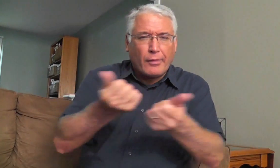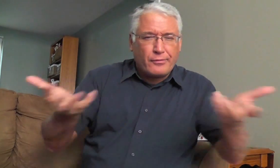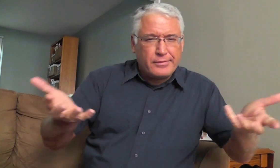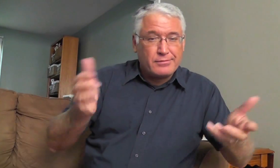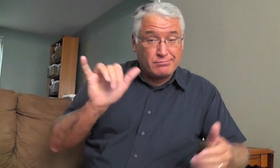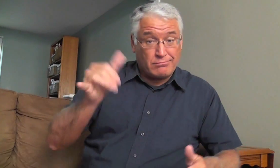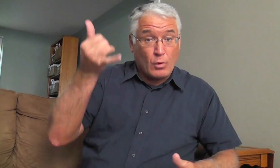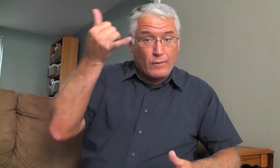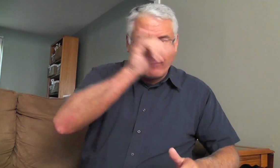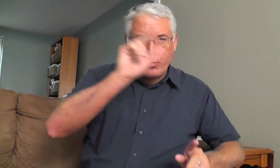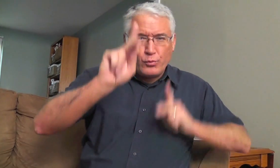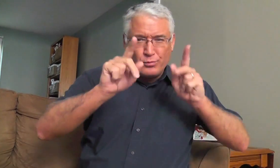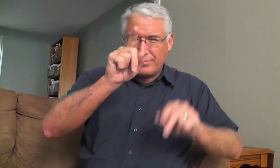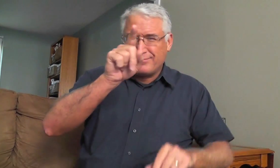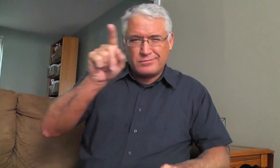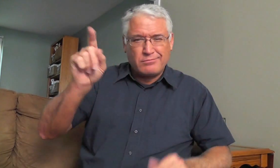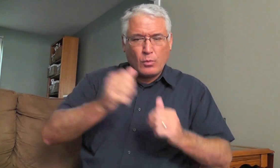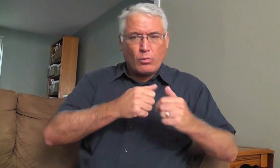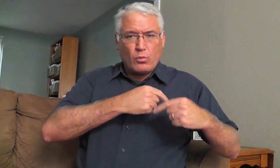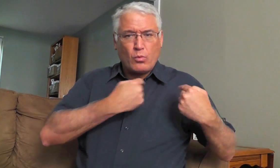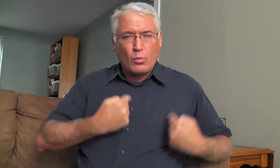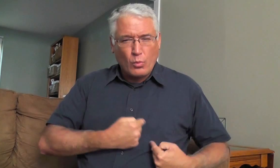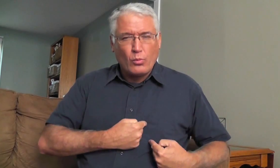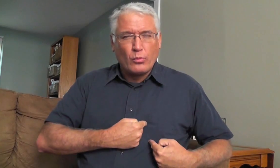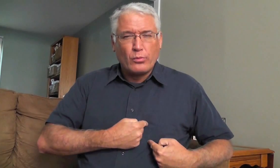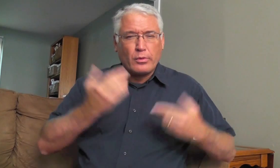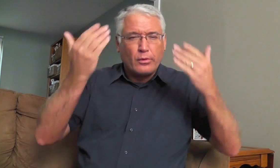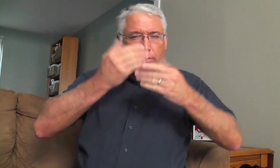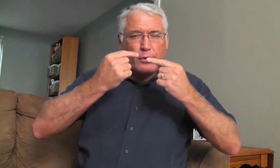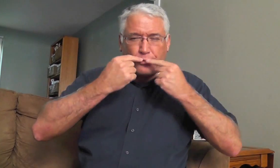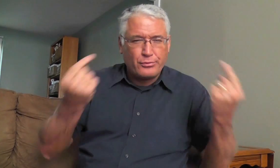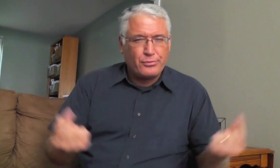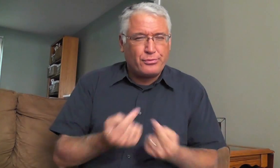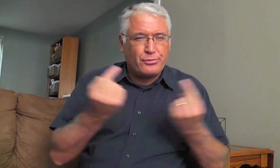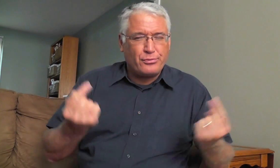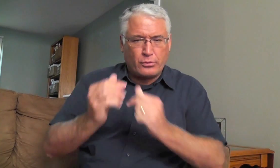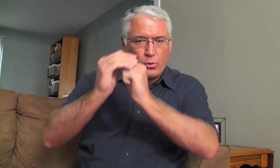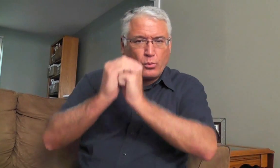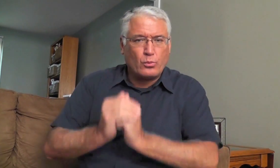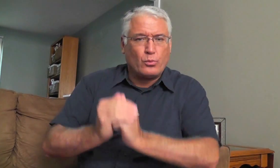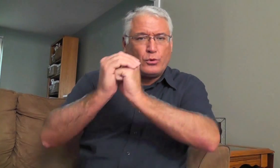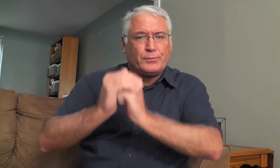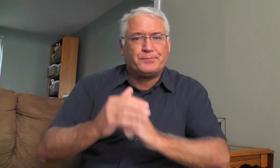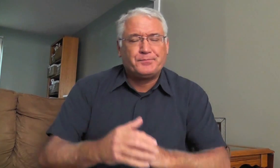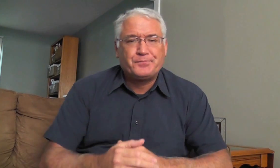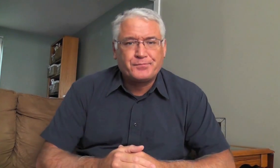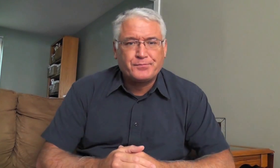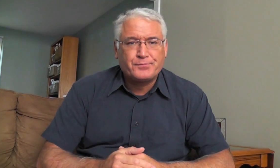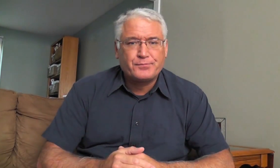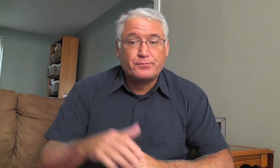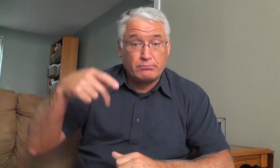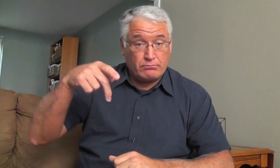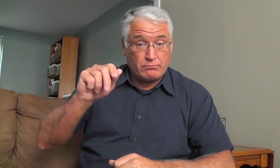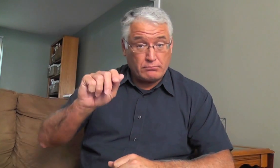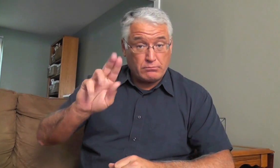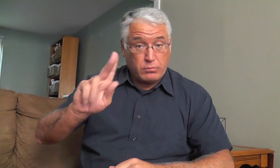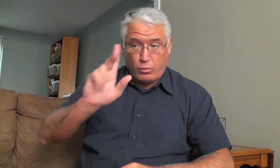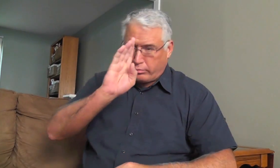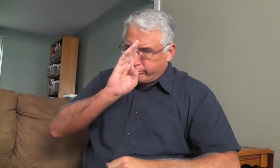or anything, really. It's what the foolish people with dark hearts of sin worship. Paul, he